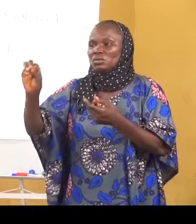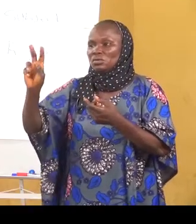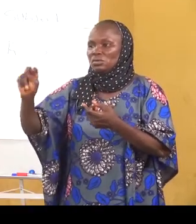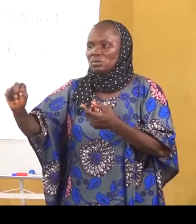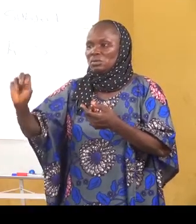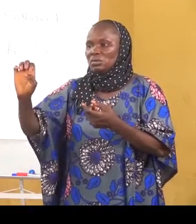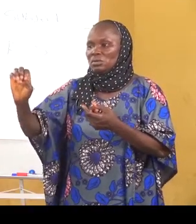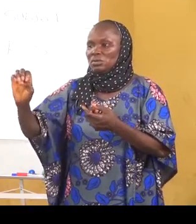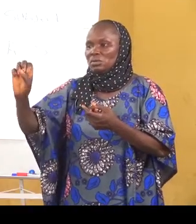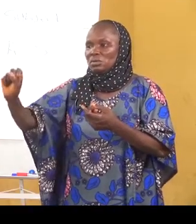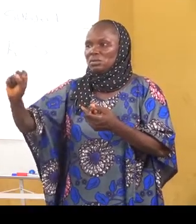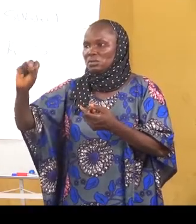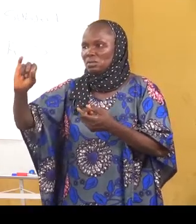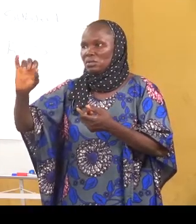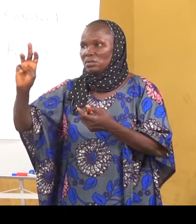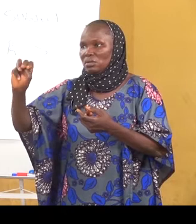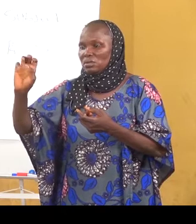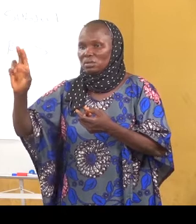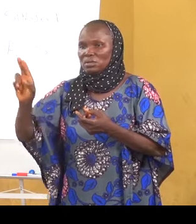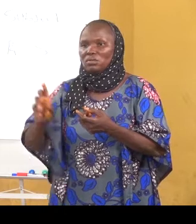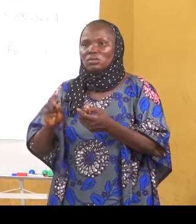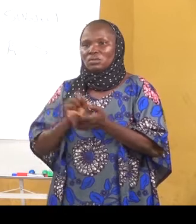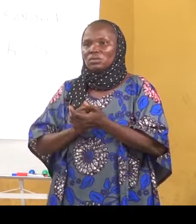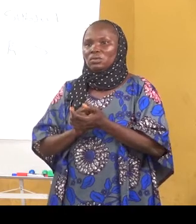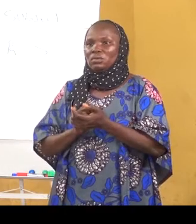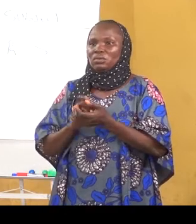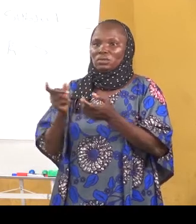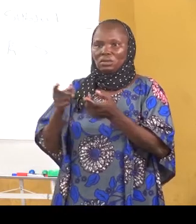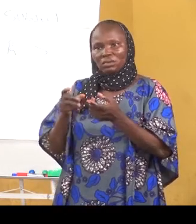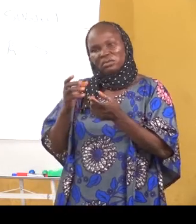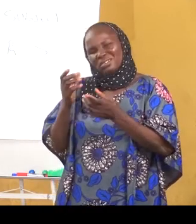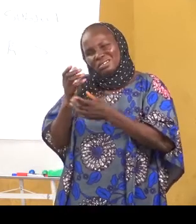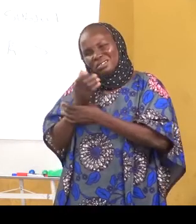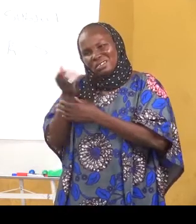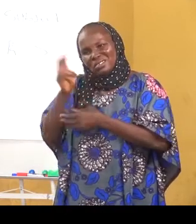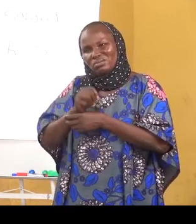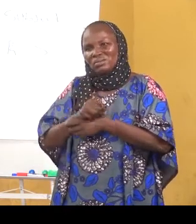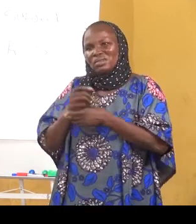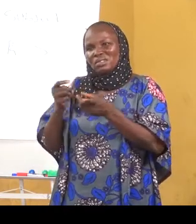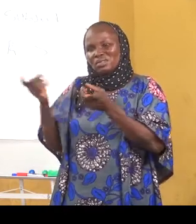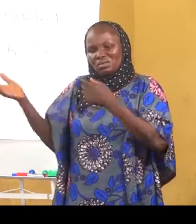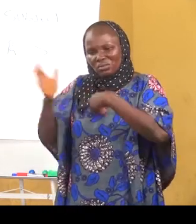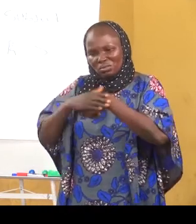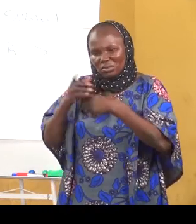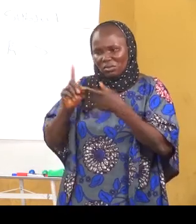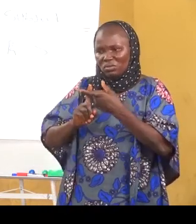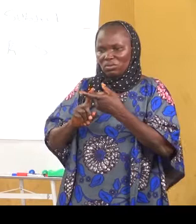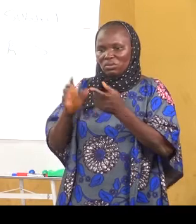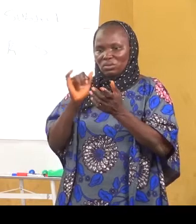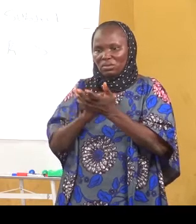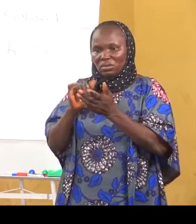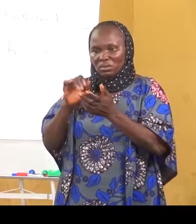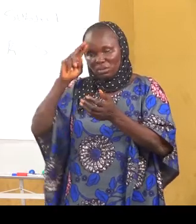not want to keep Onesimus under his custody, but rather he wanted to still go back to that his former